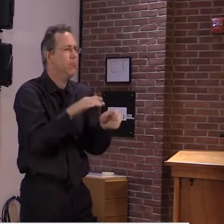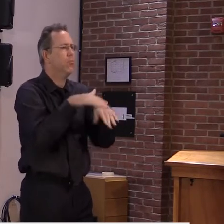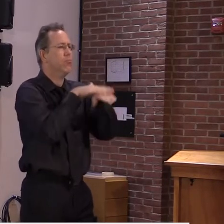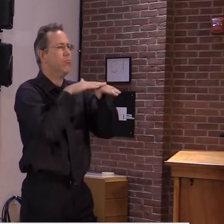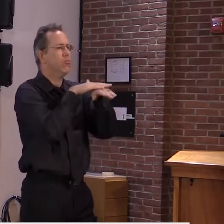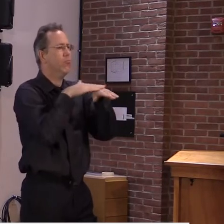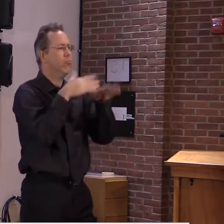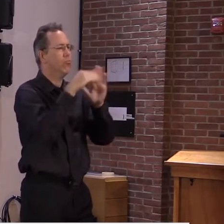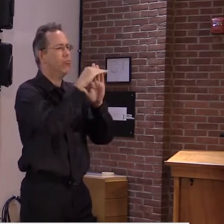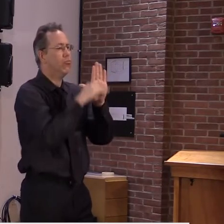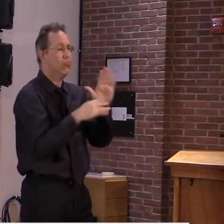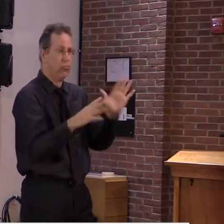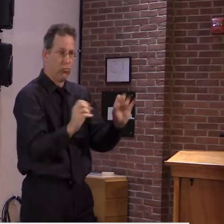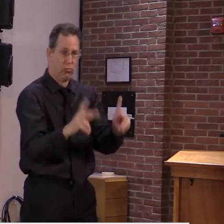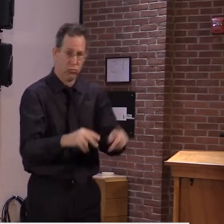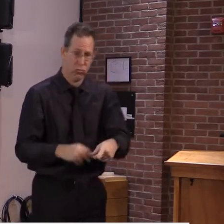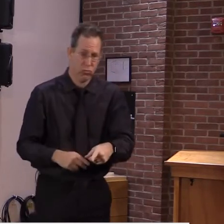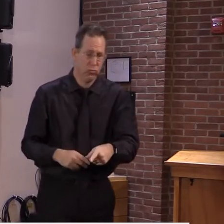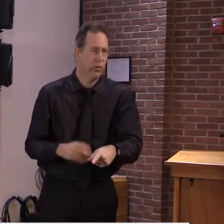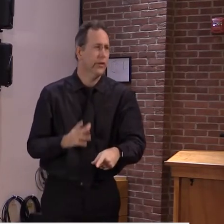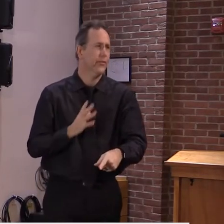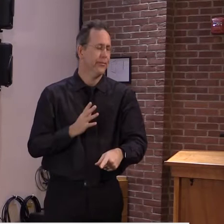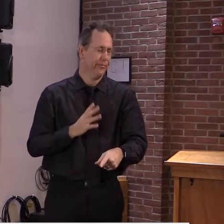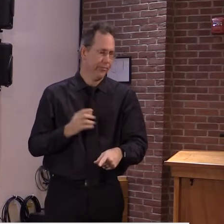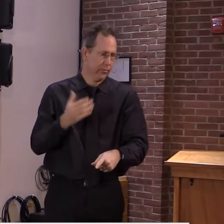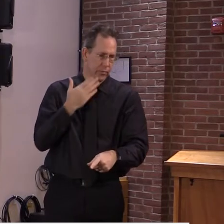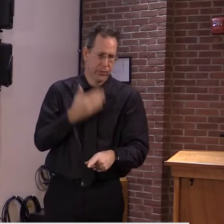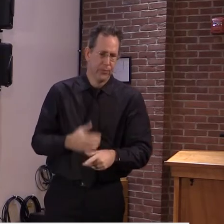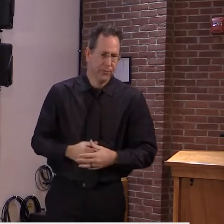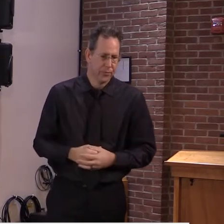Thank you. All right, Lisa, the Valley Reporter.